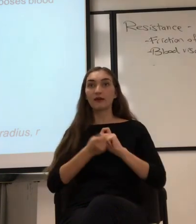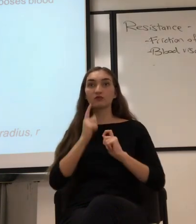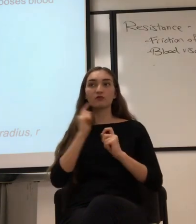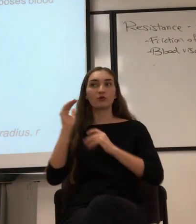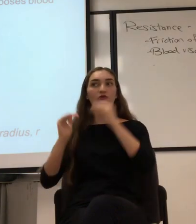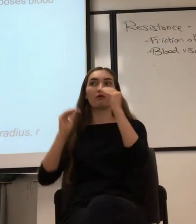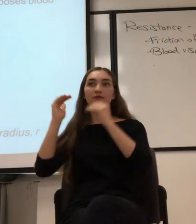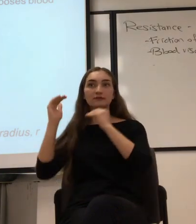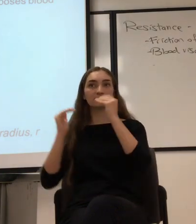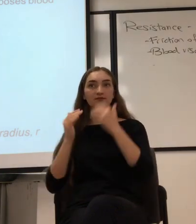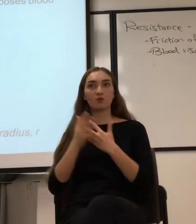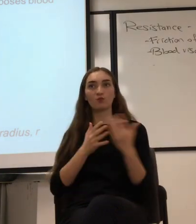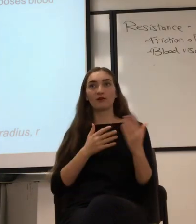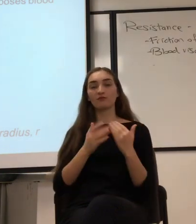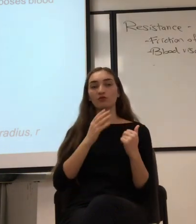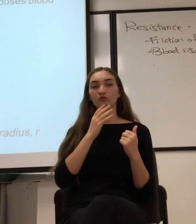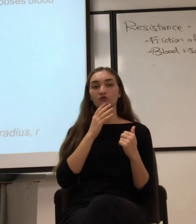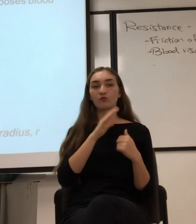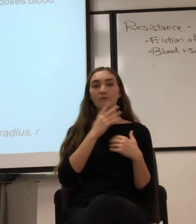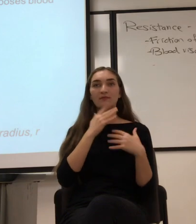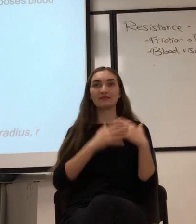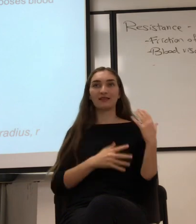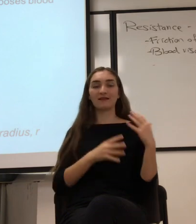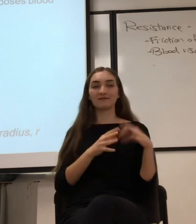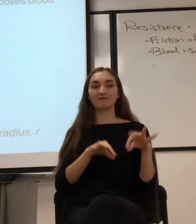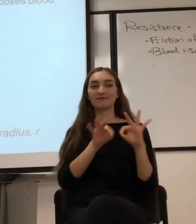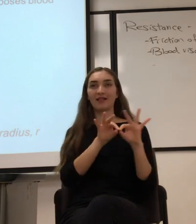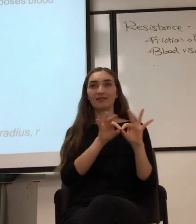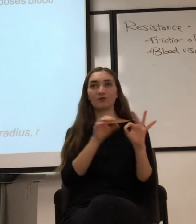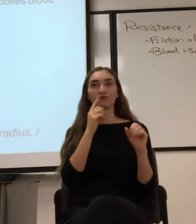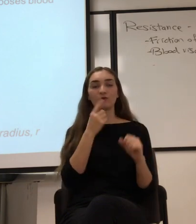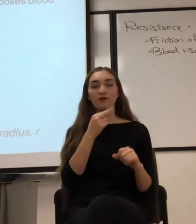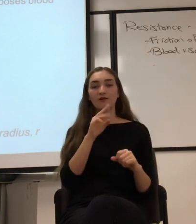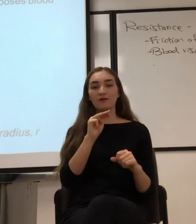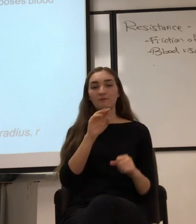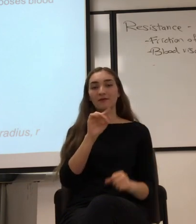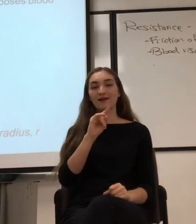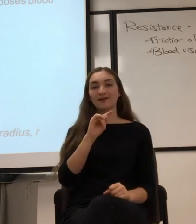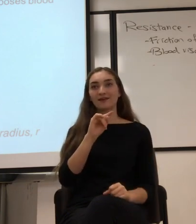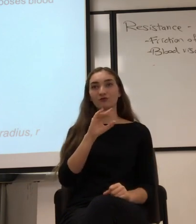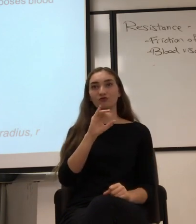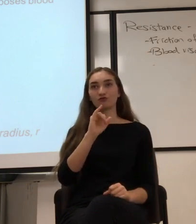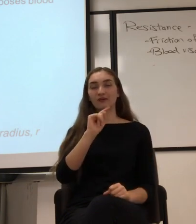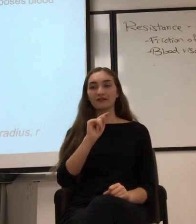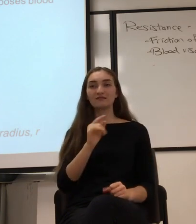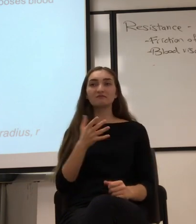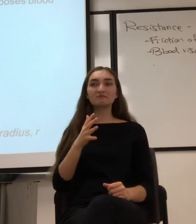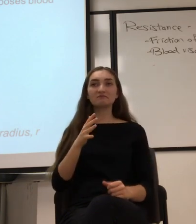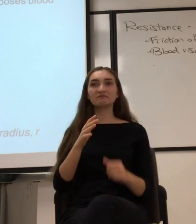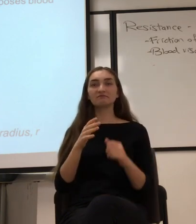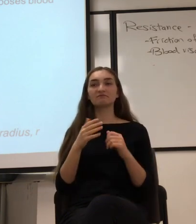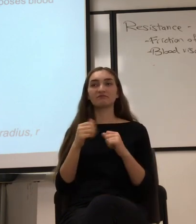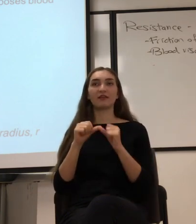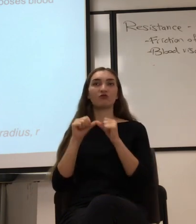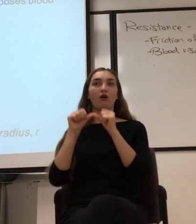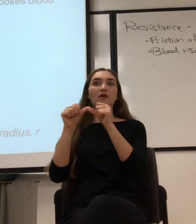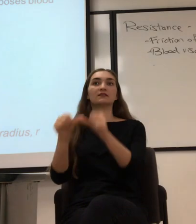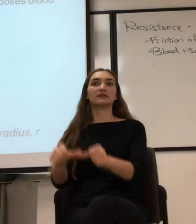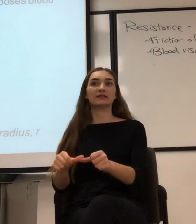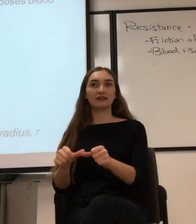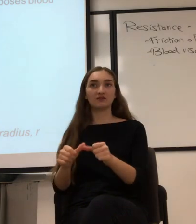Whatever your blood value is for hematocrit as an adult, it's pretty constant throughout your adulthood. So it's a